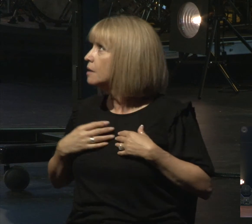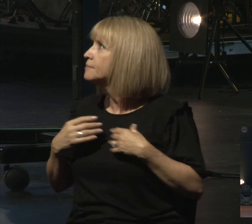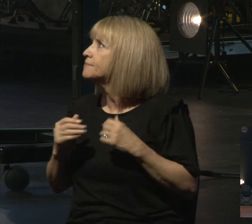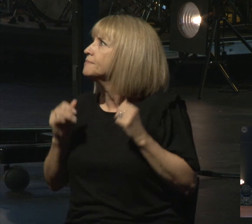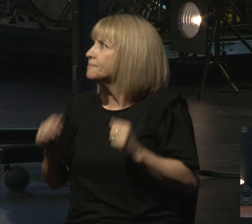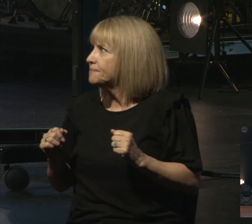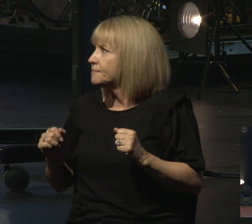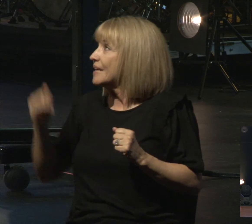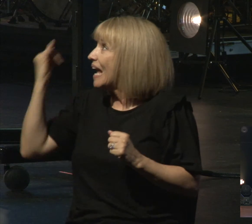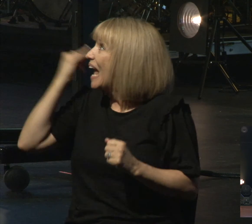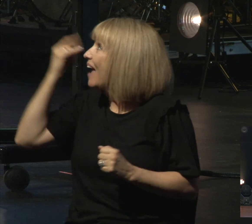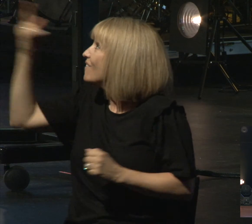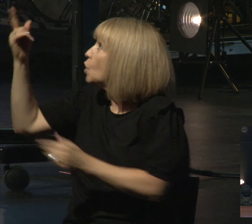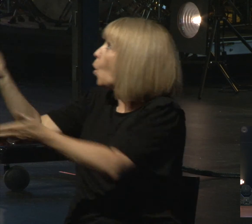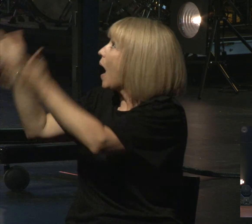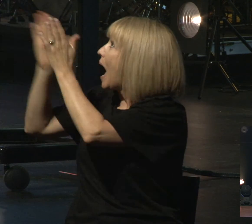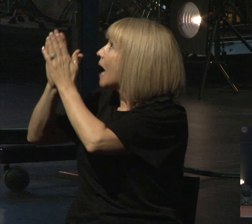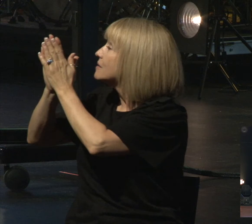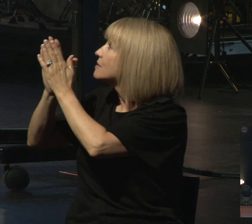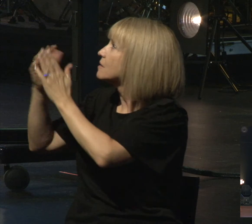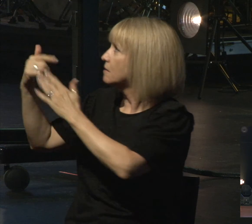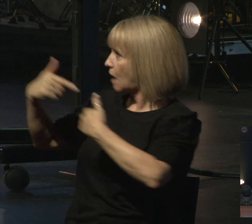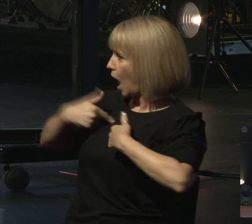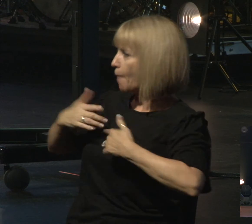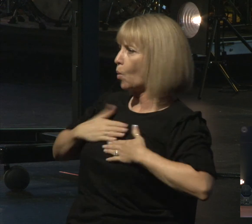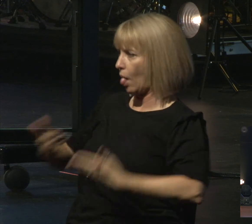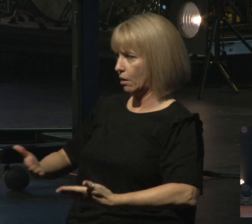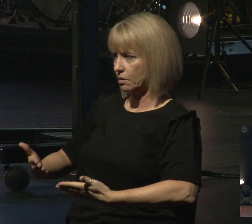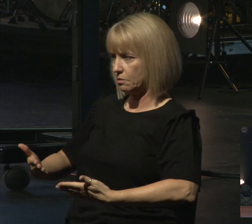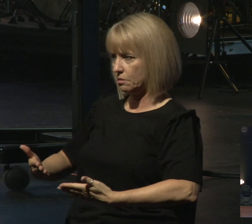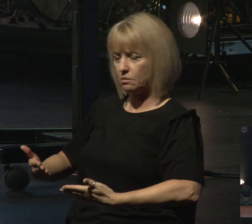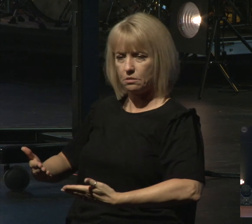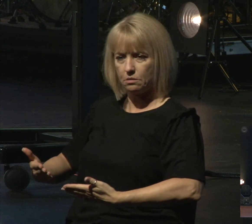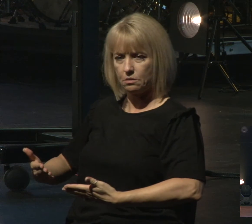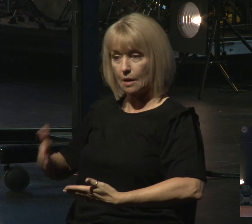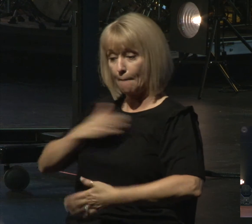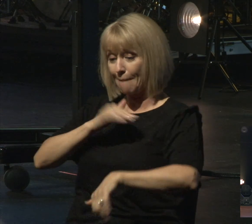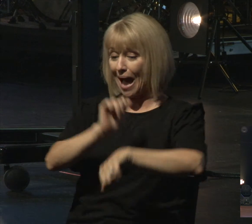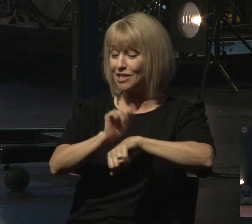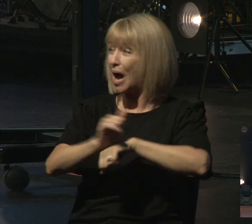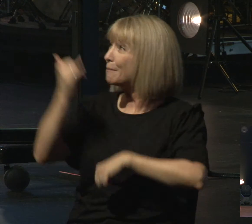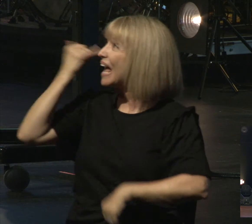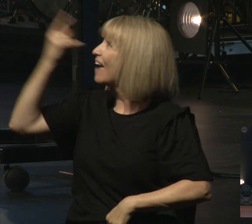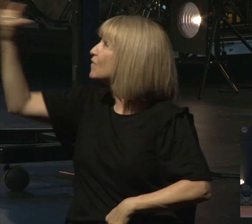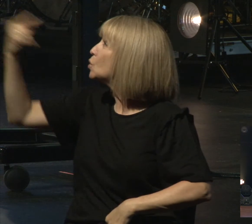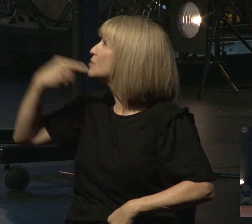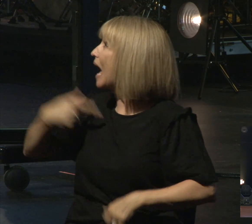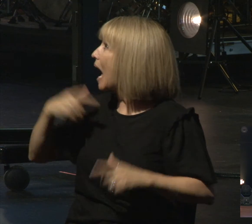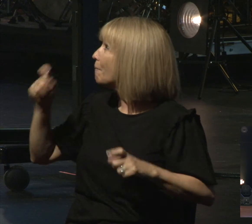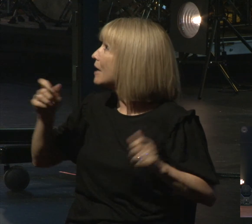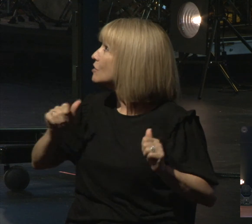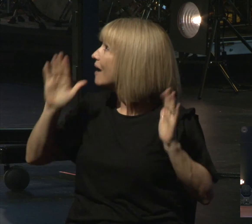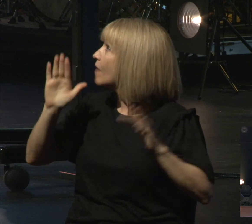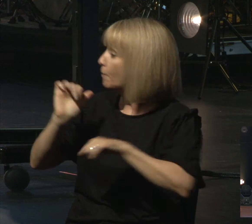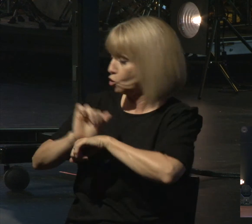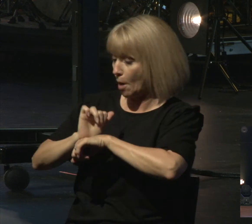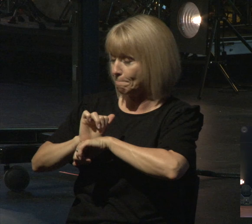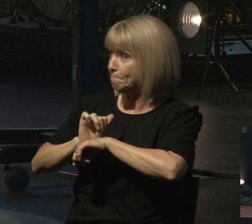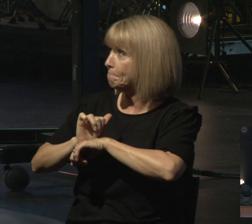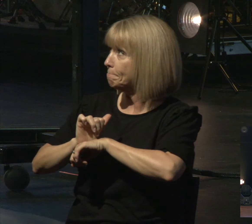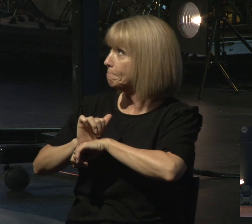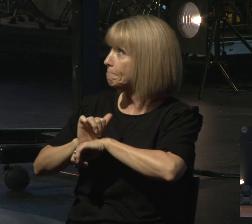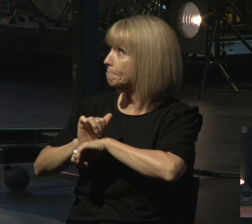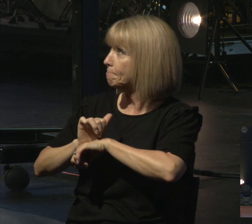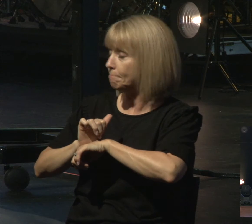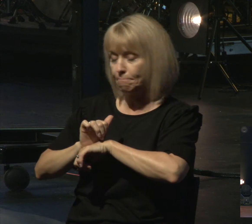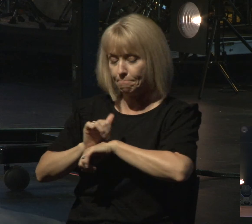this, you now belong to Jesus. My job. If Jesus asked for my career, job,